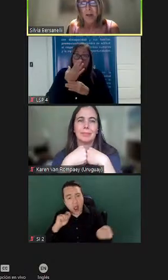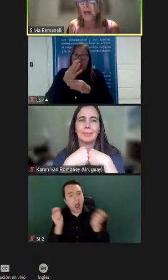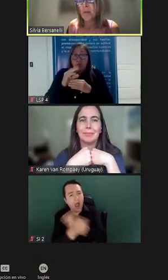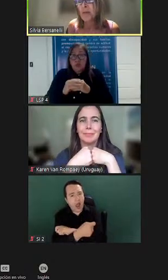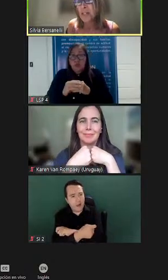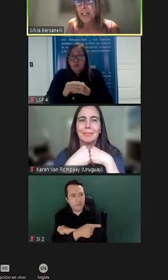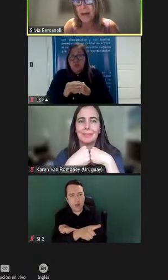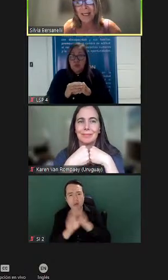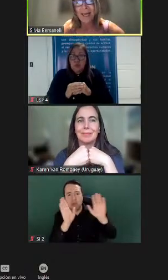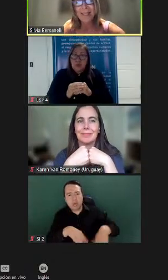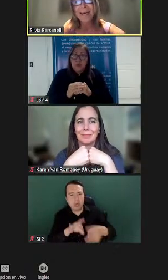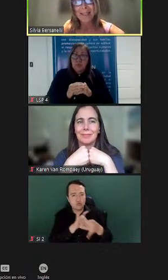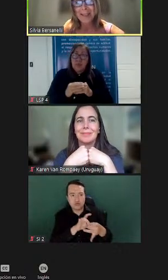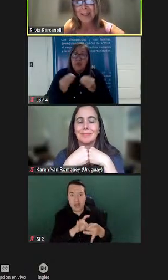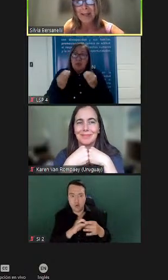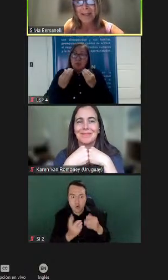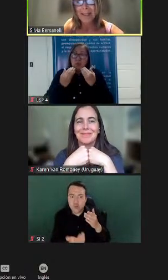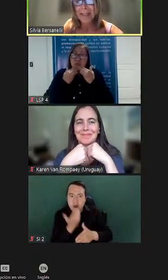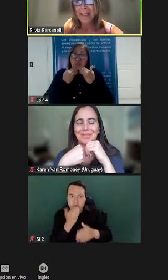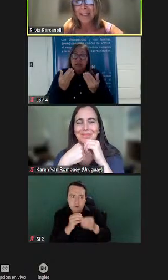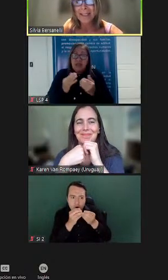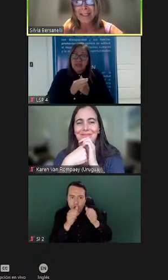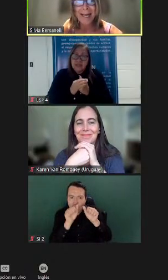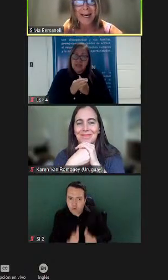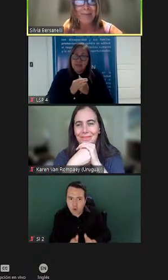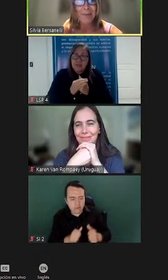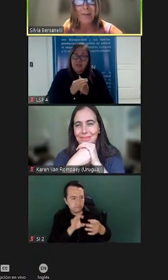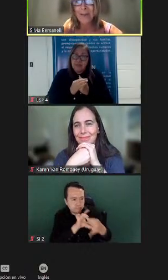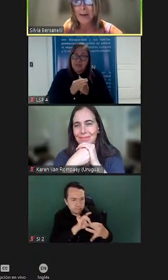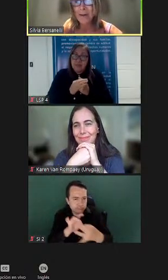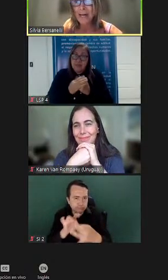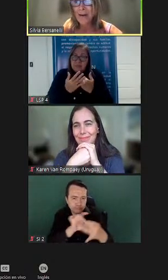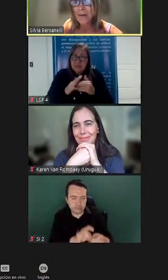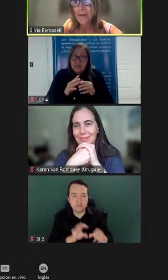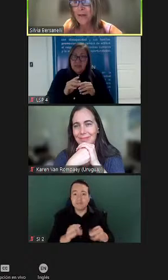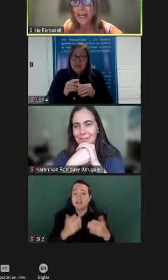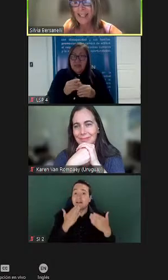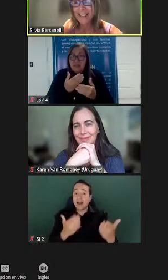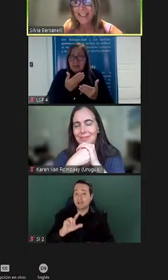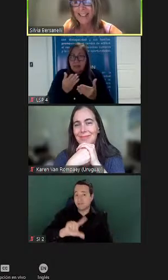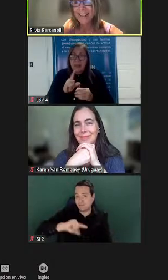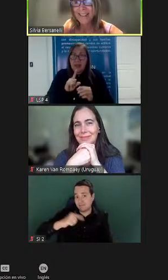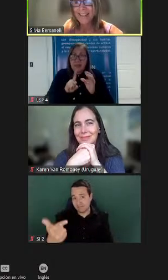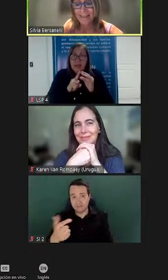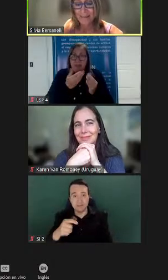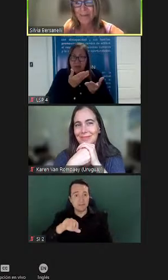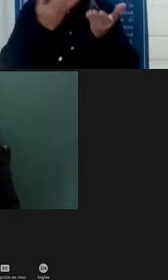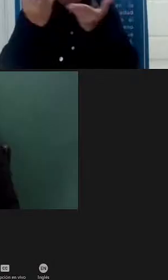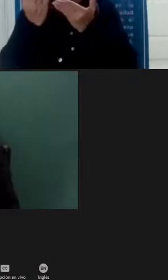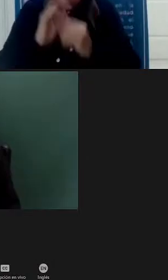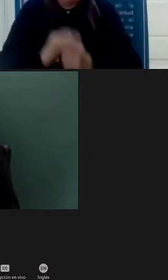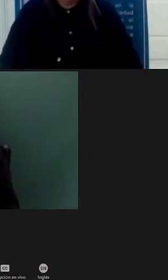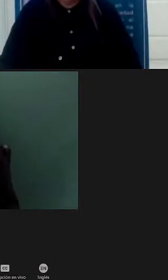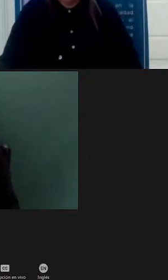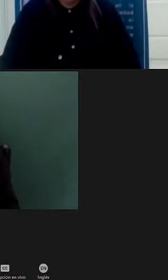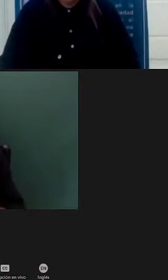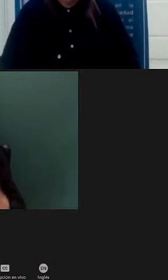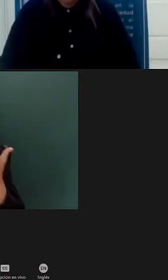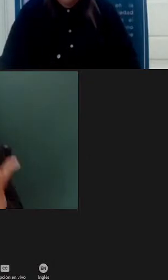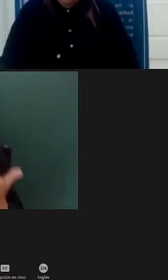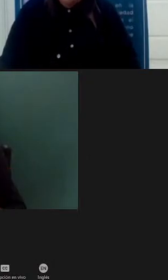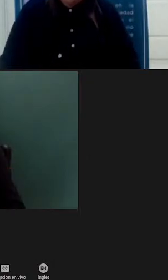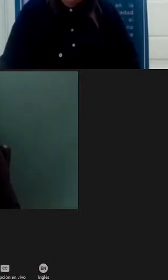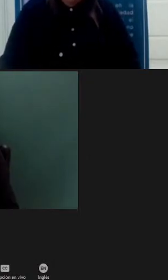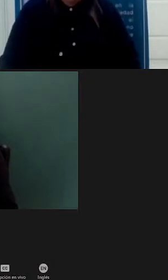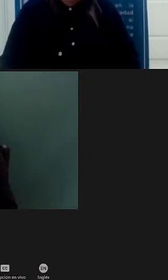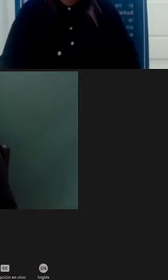be overcome and be looked aside from this social country julia the floor is yours now